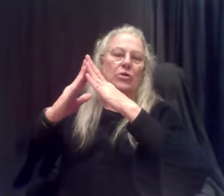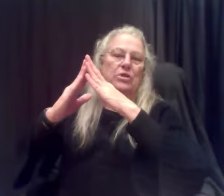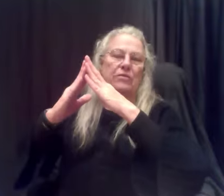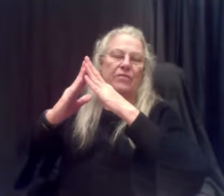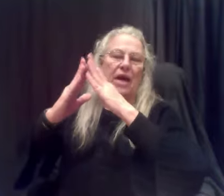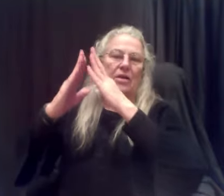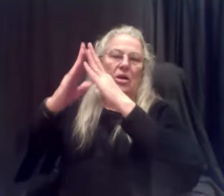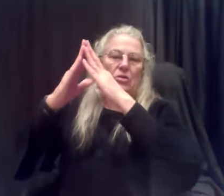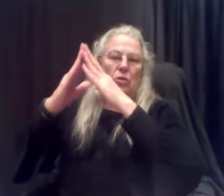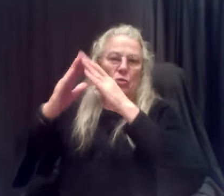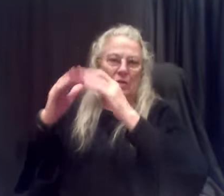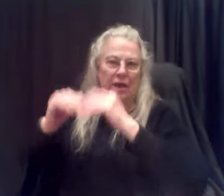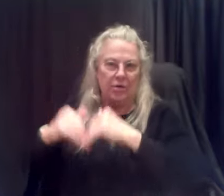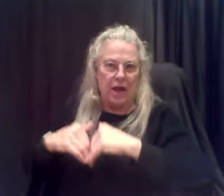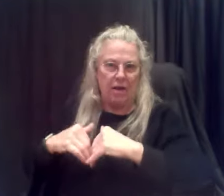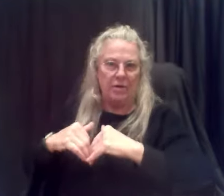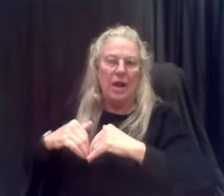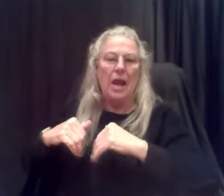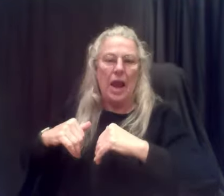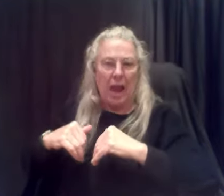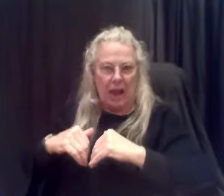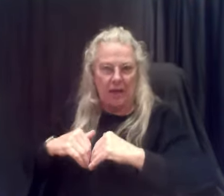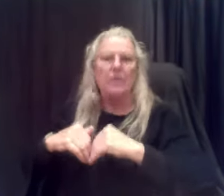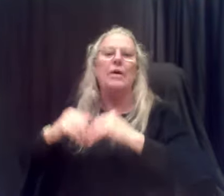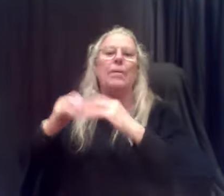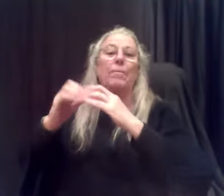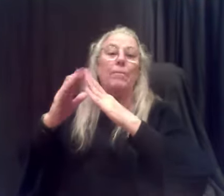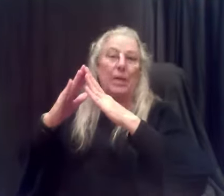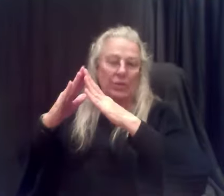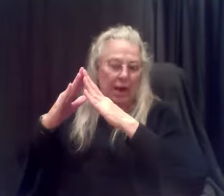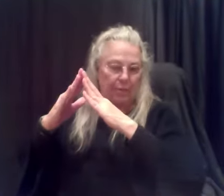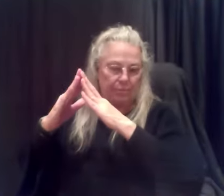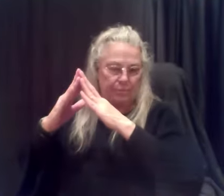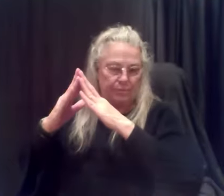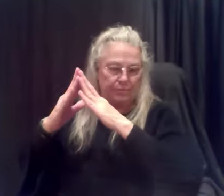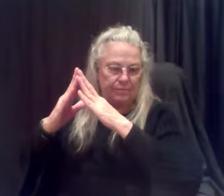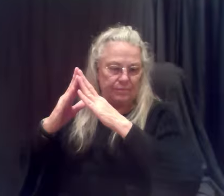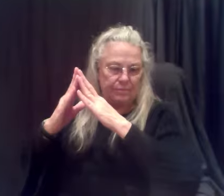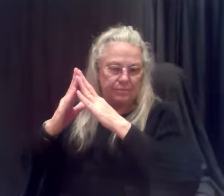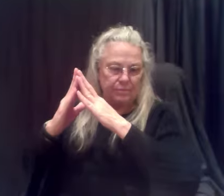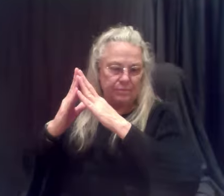of that. So tear down and build up.